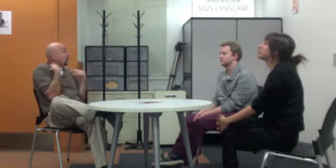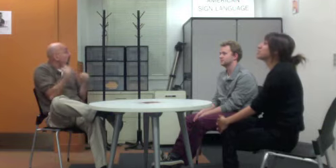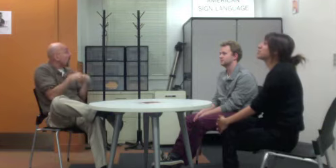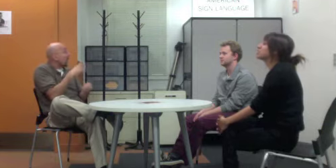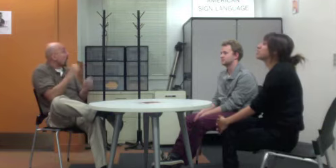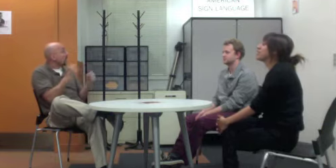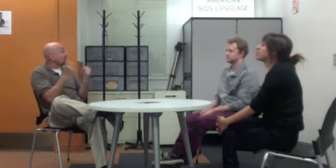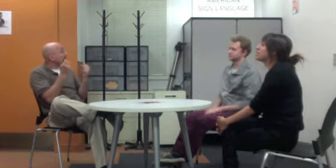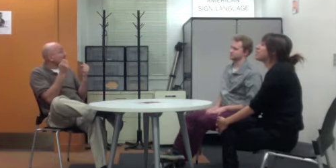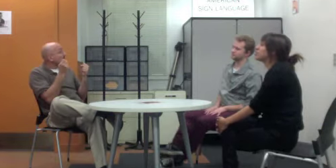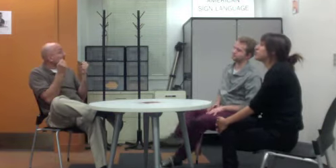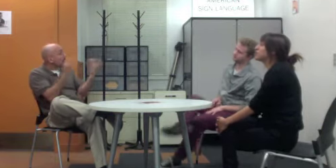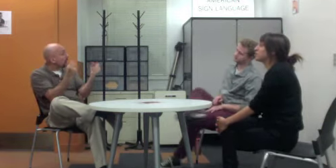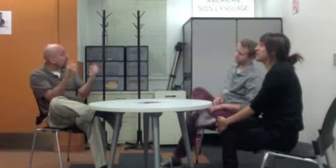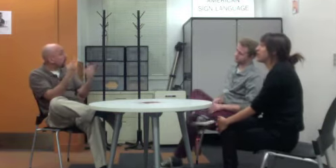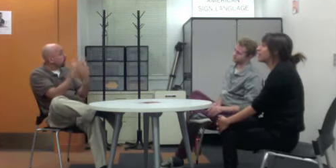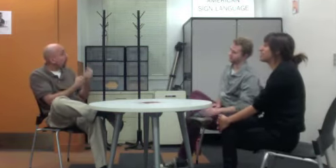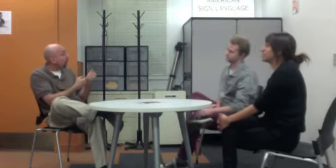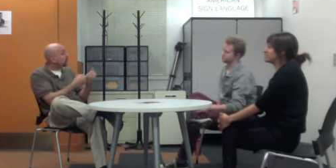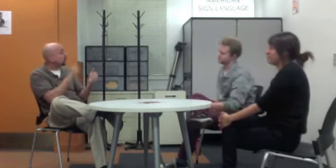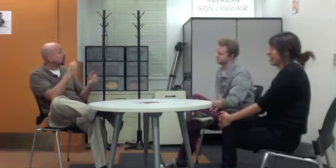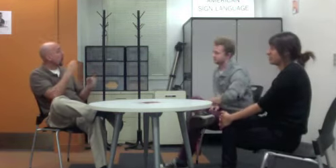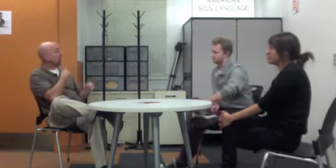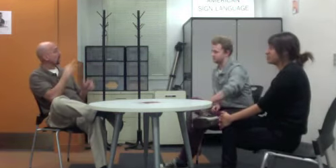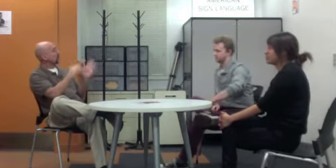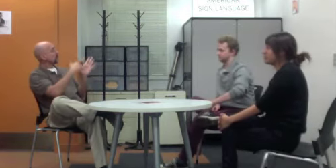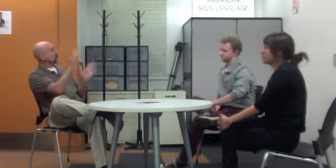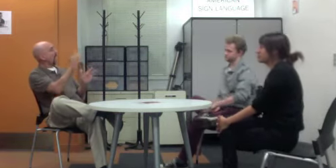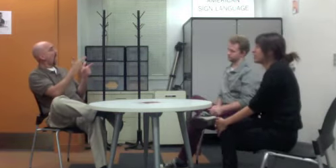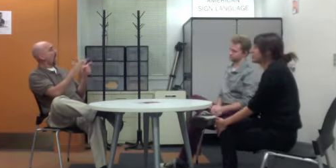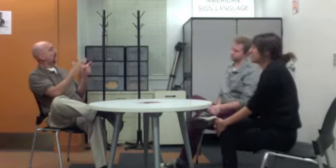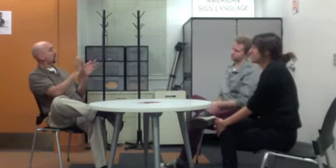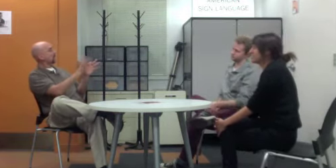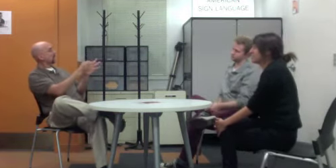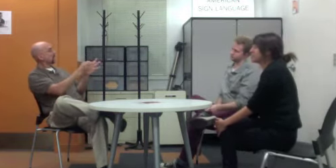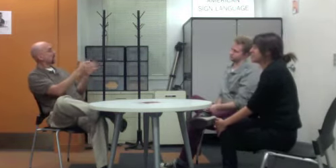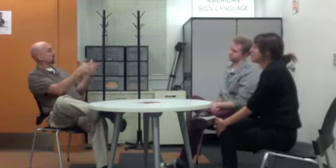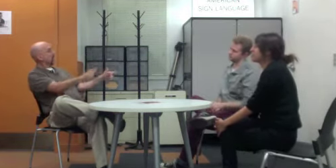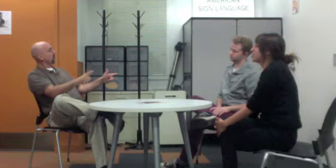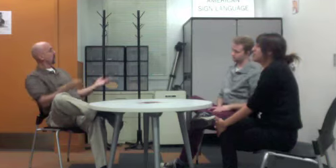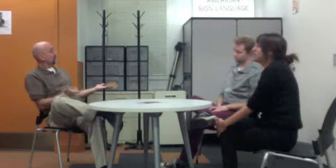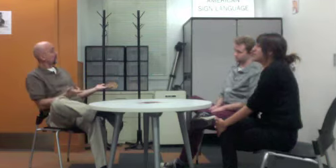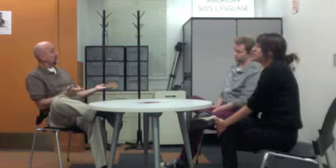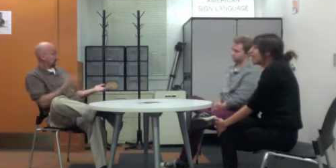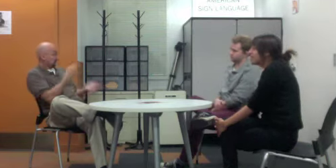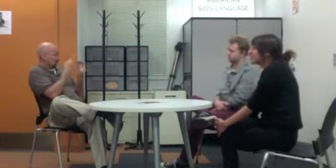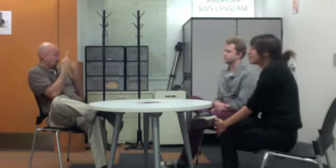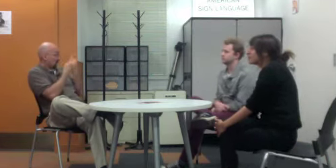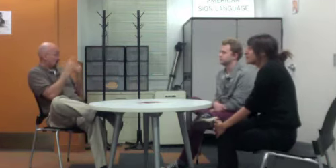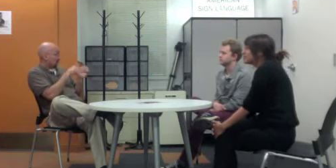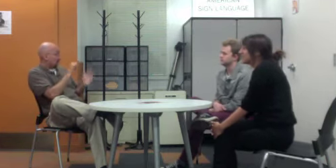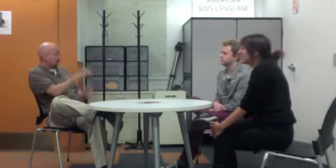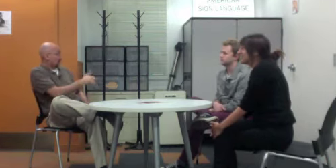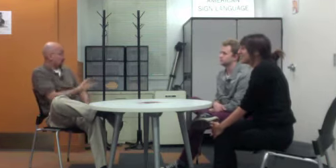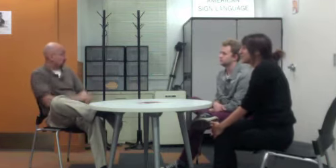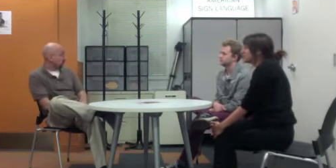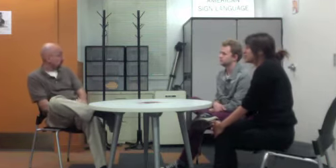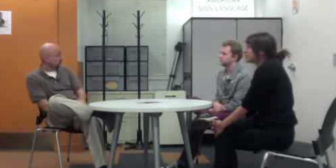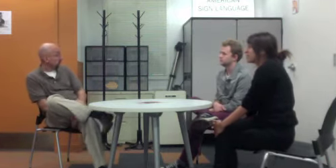So maybe you could become a Spanish interpreter as well as a sign language interpreter. You could be a trilingual interpreter. Have you ever